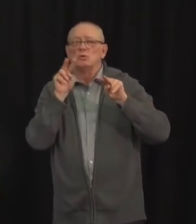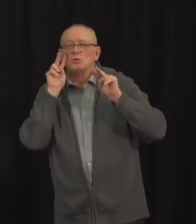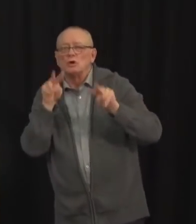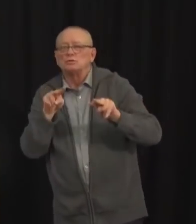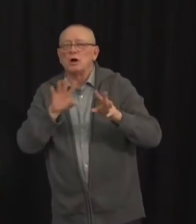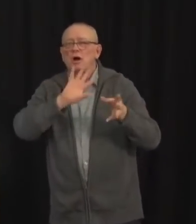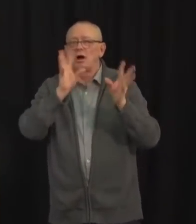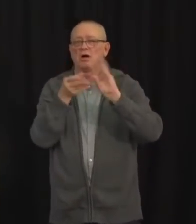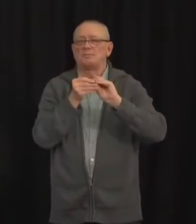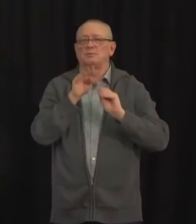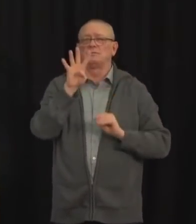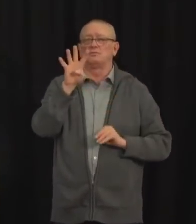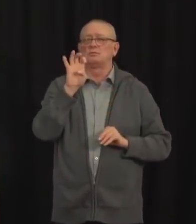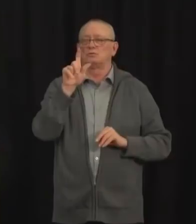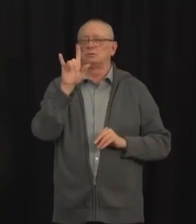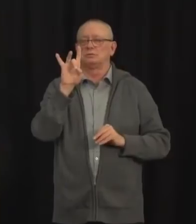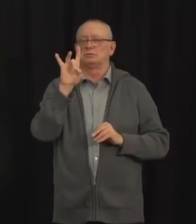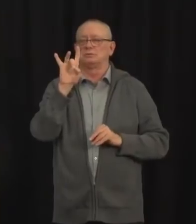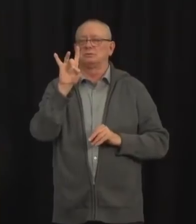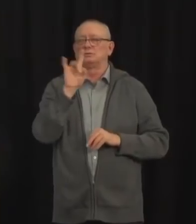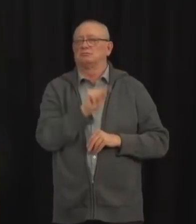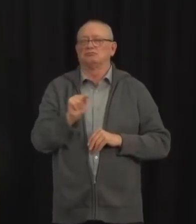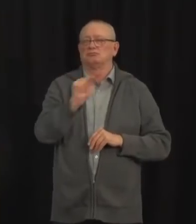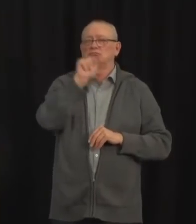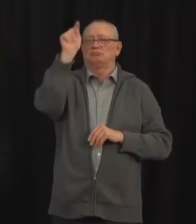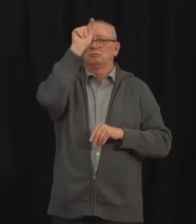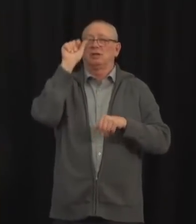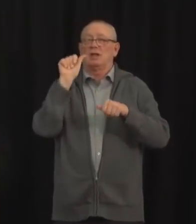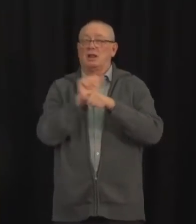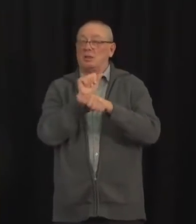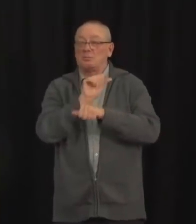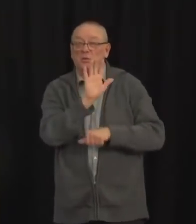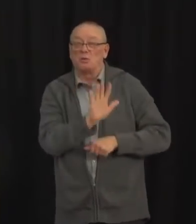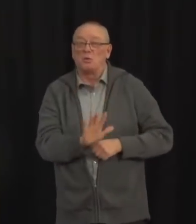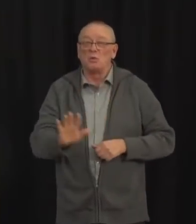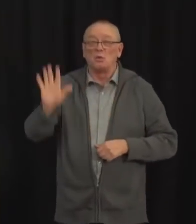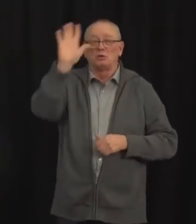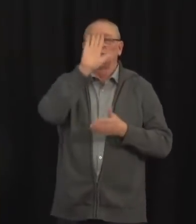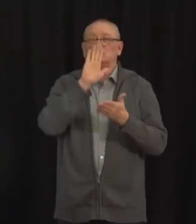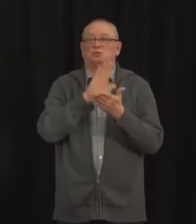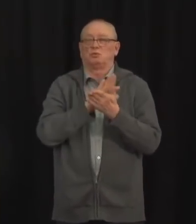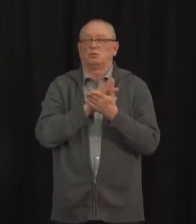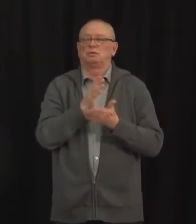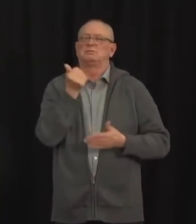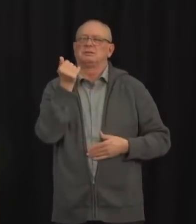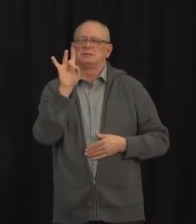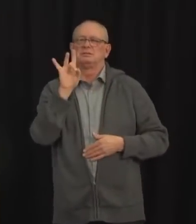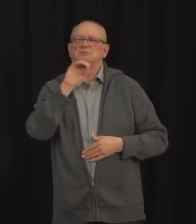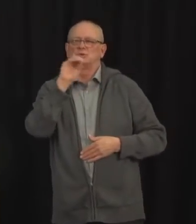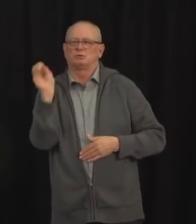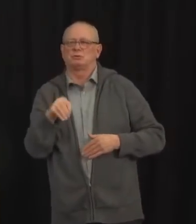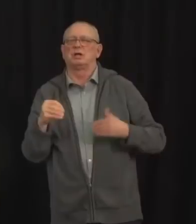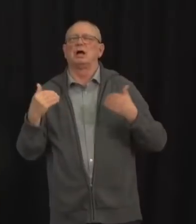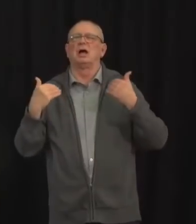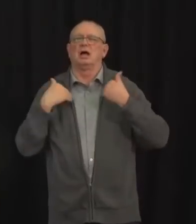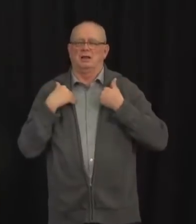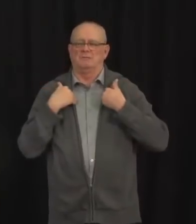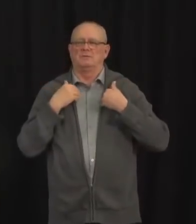and senior high students are now learning at home, so while we are attributing cases to these 430 schools,